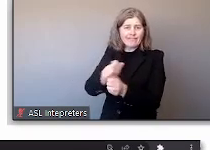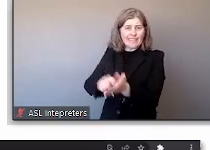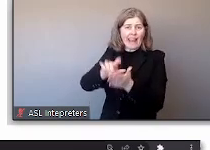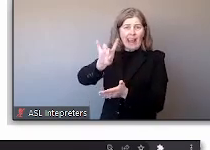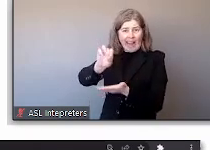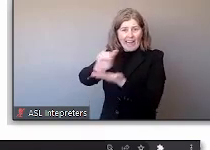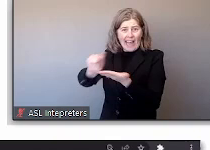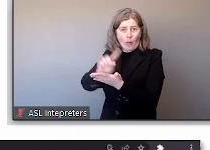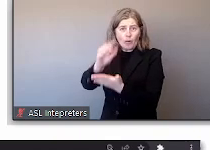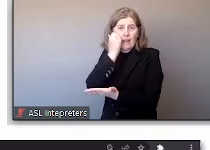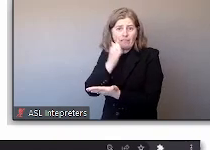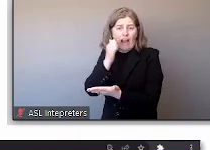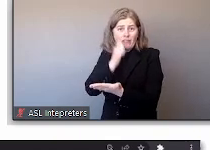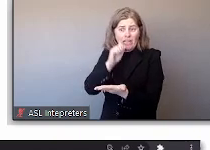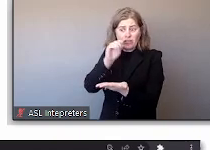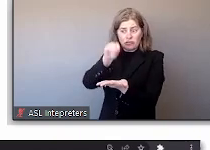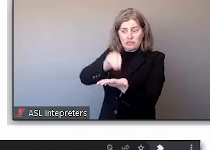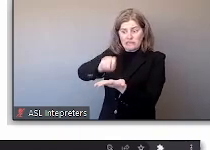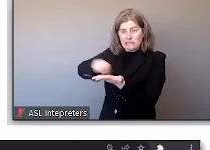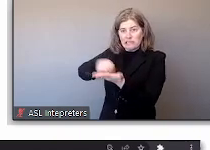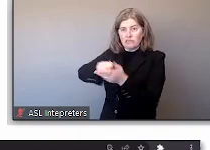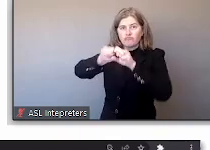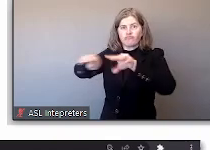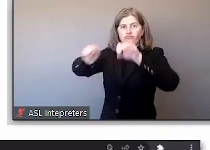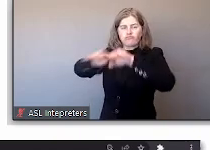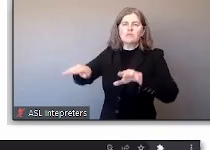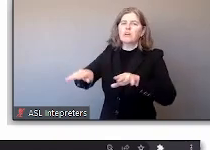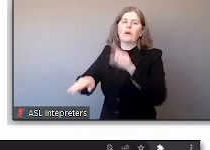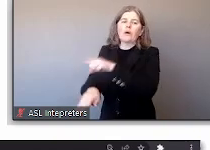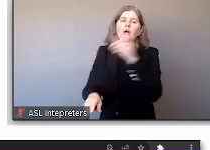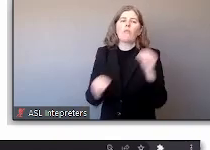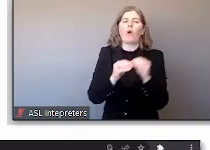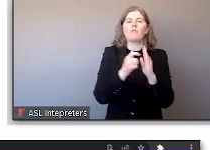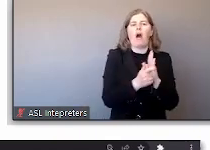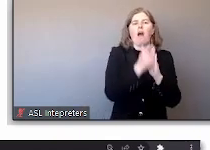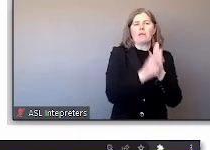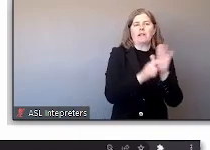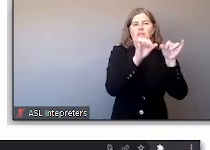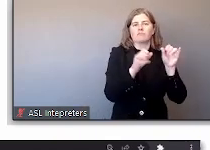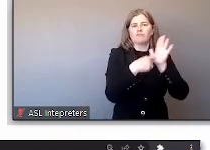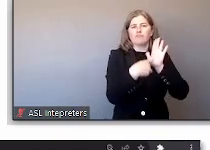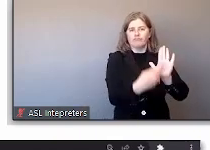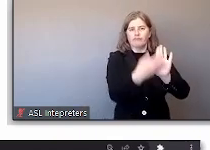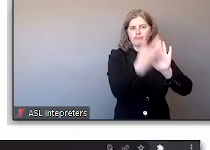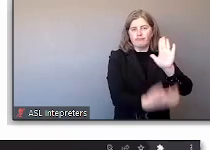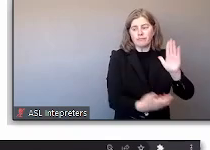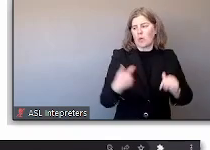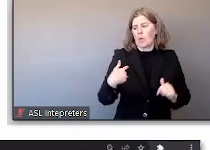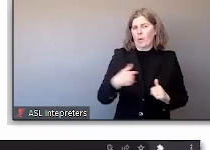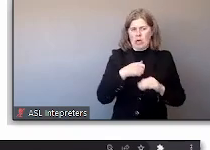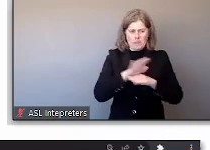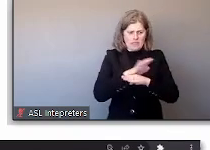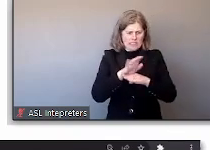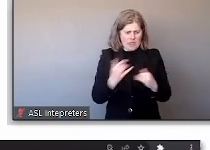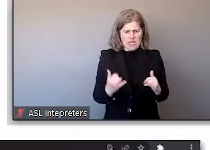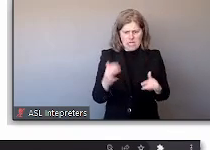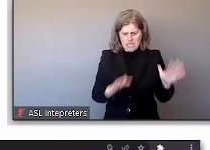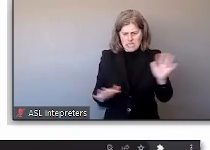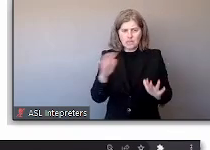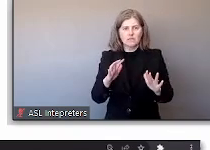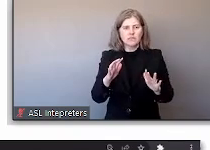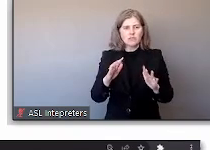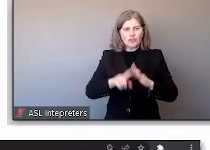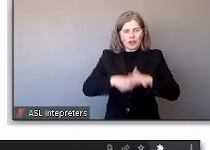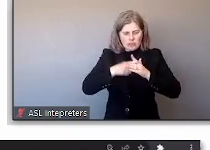day to produce to this much more automated system. We are busy right now in this beginning of this